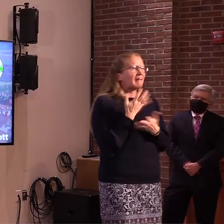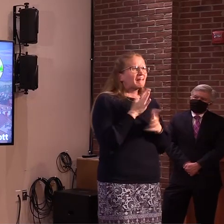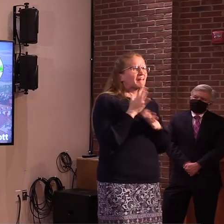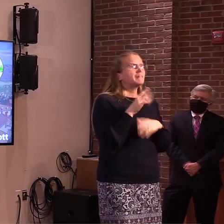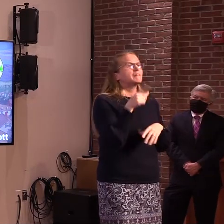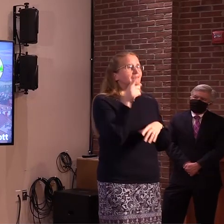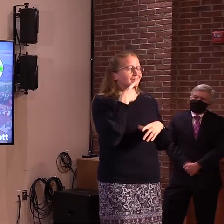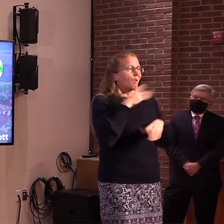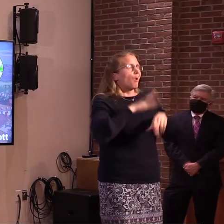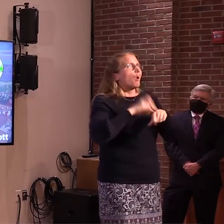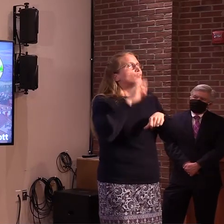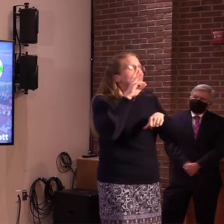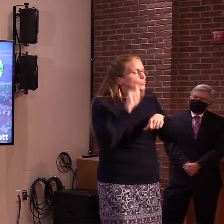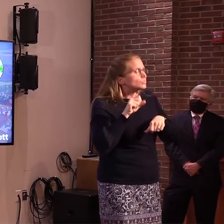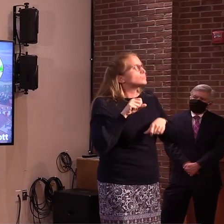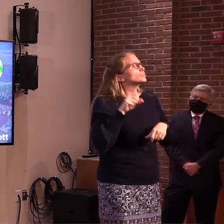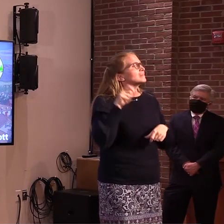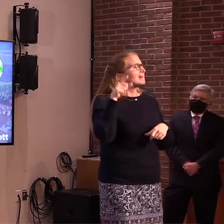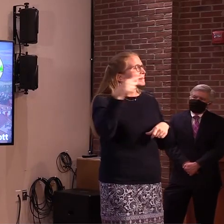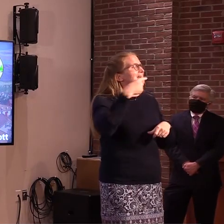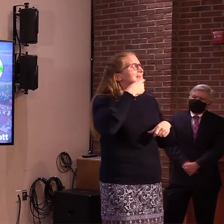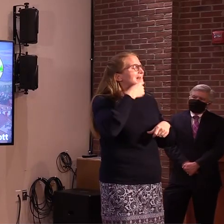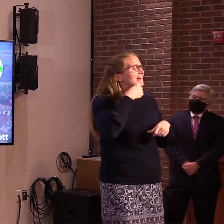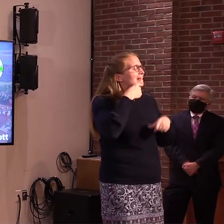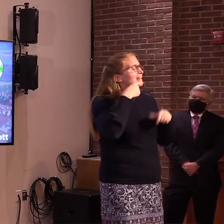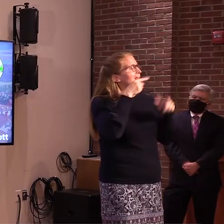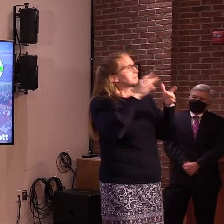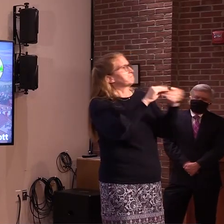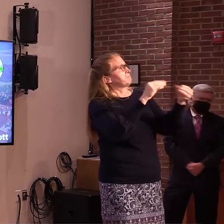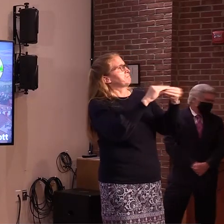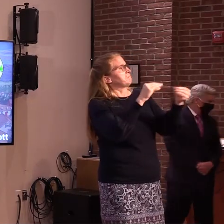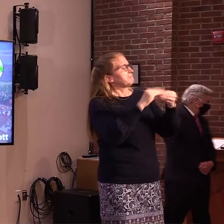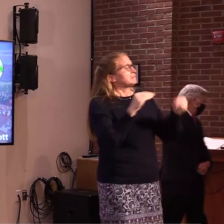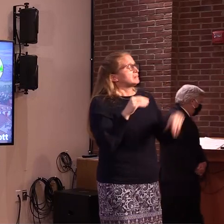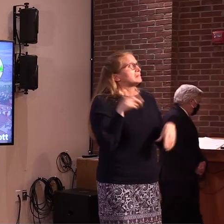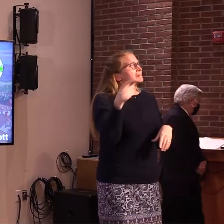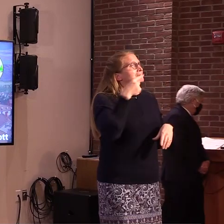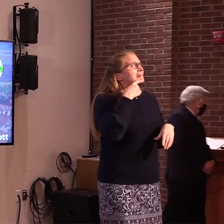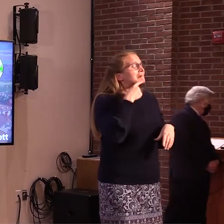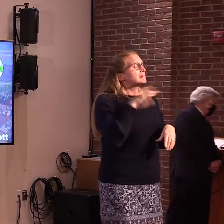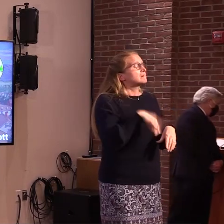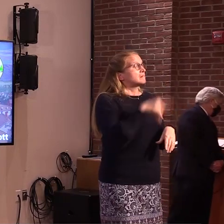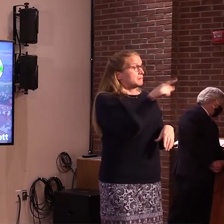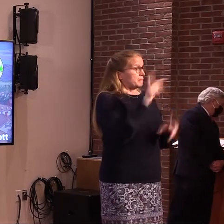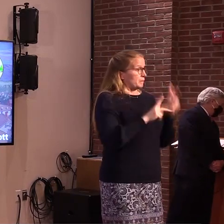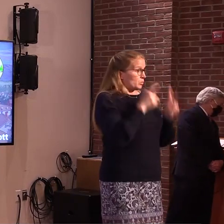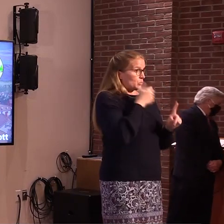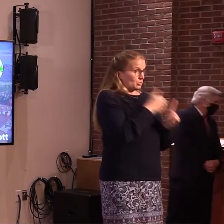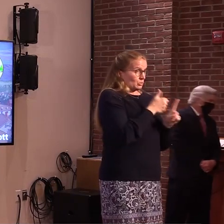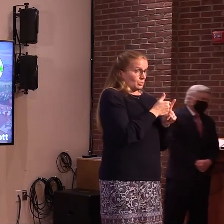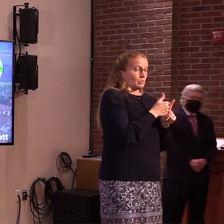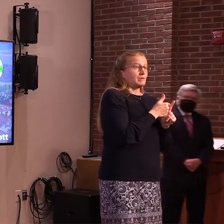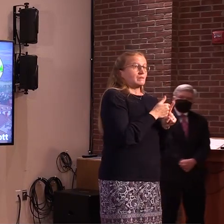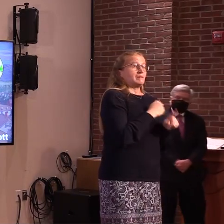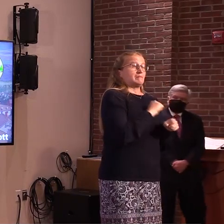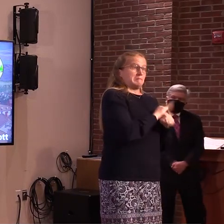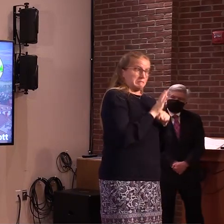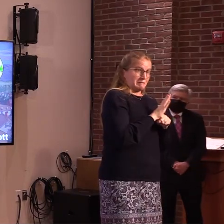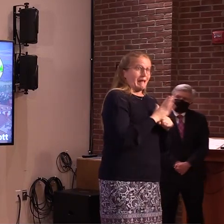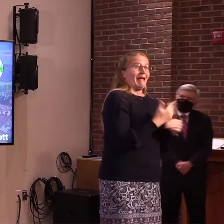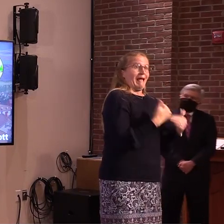and actual authorities stated asymptomatic transmission was very